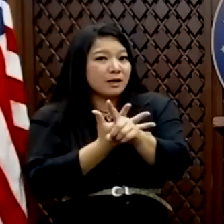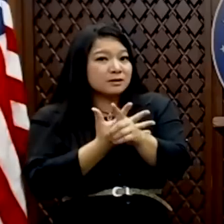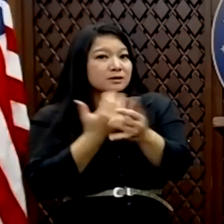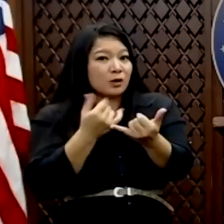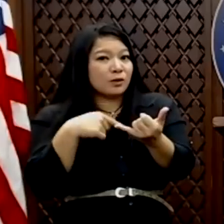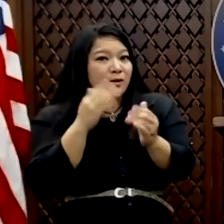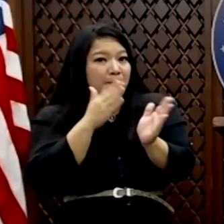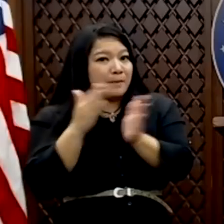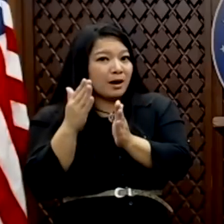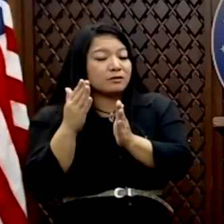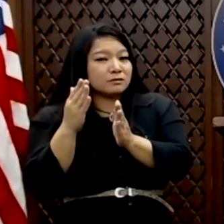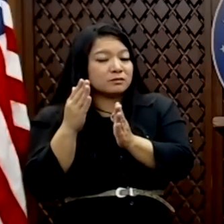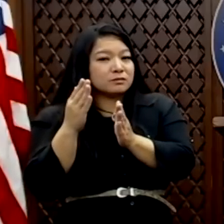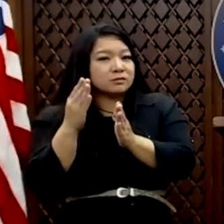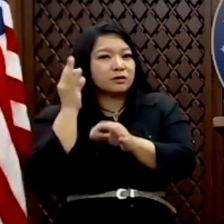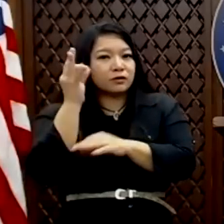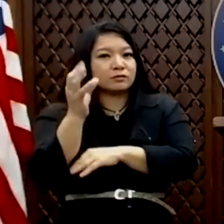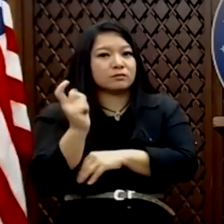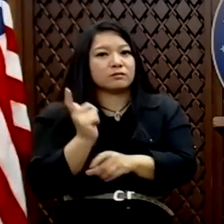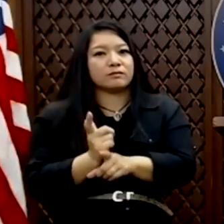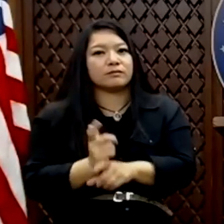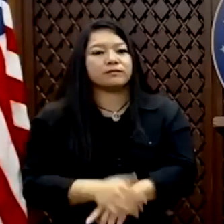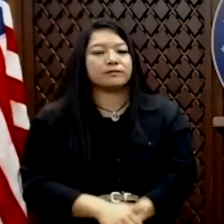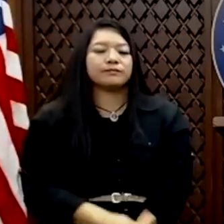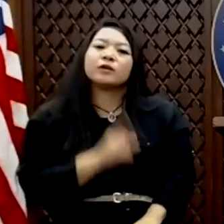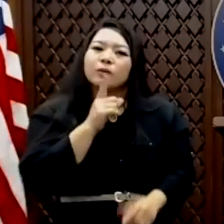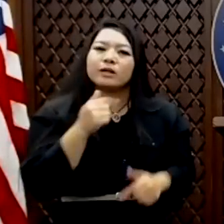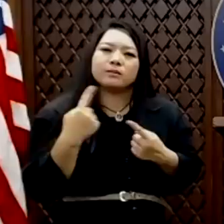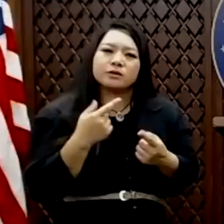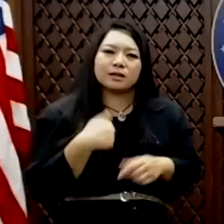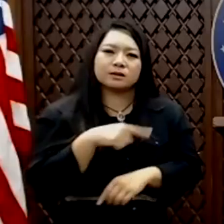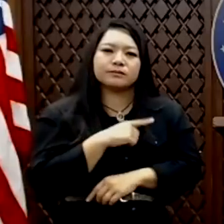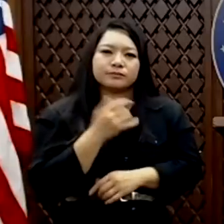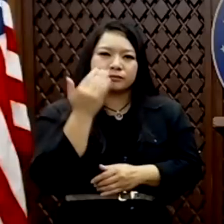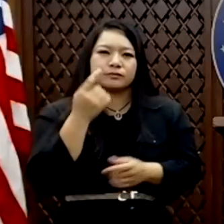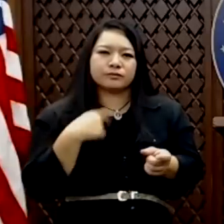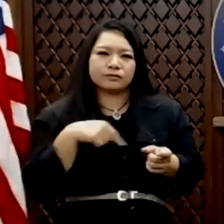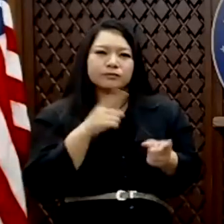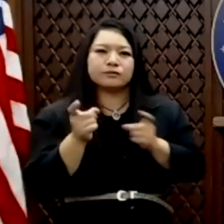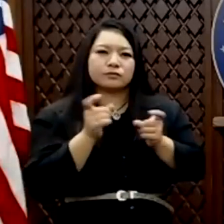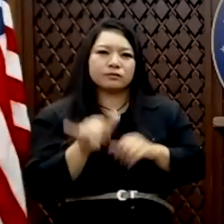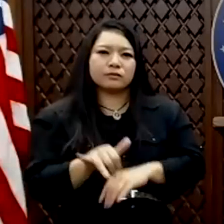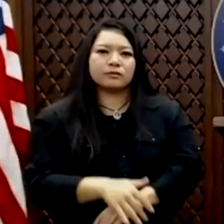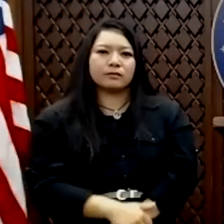the trajectory is saying. It's really up to us. We control it.